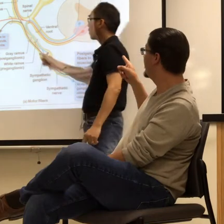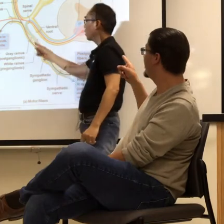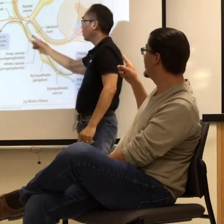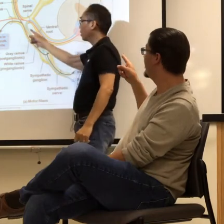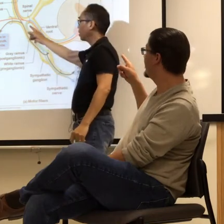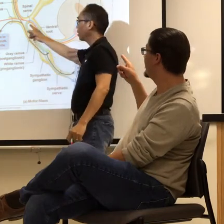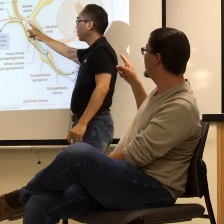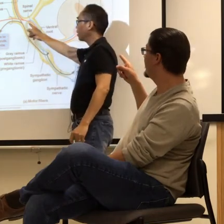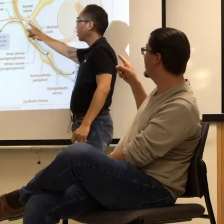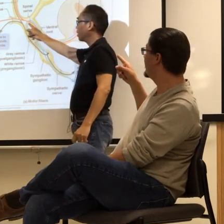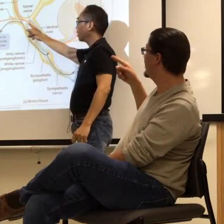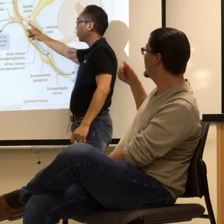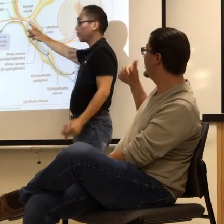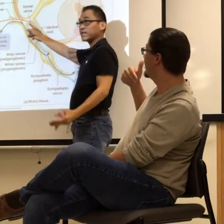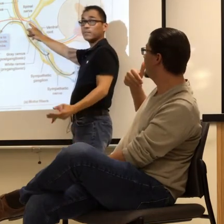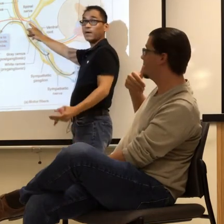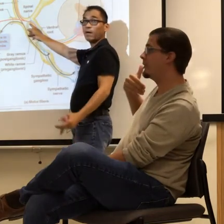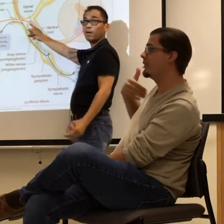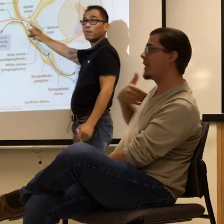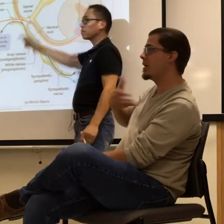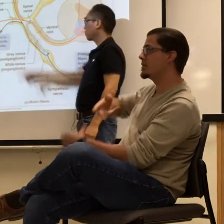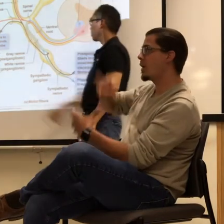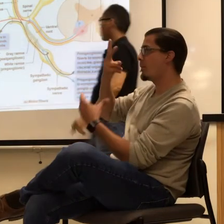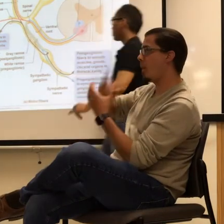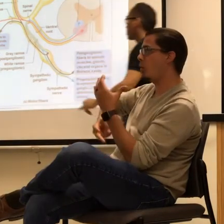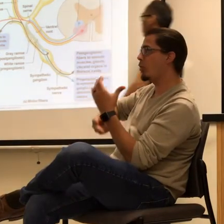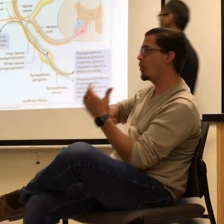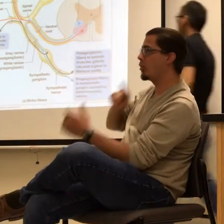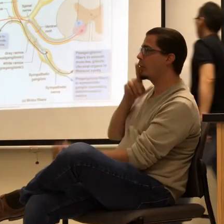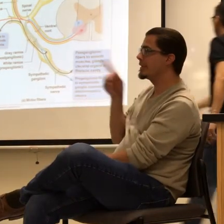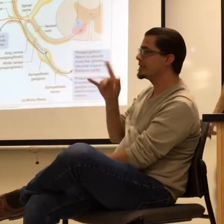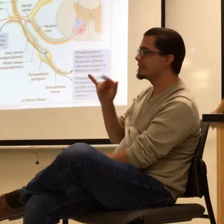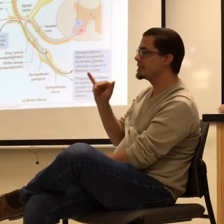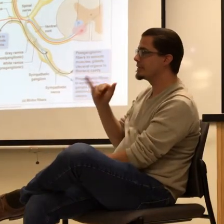both, well, the same thing.